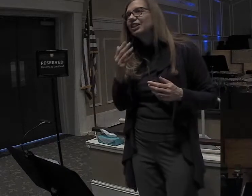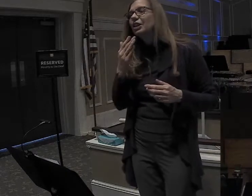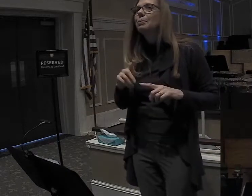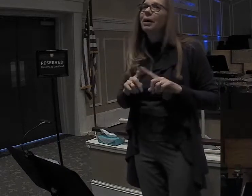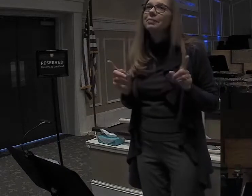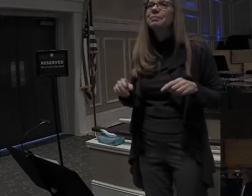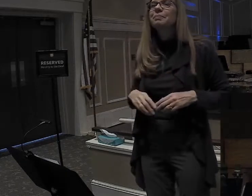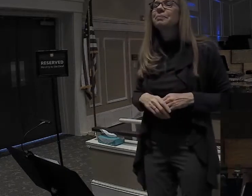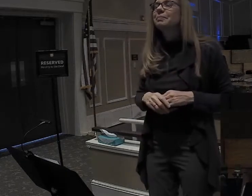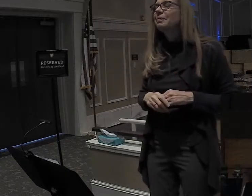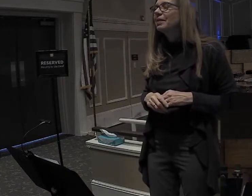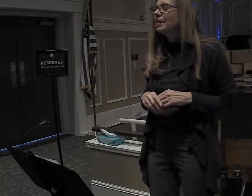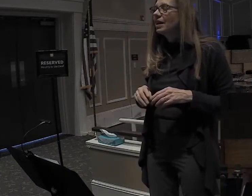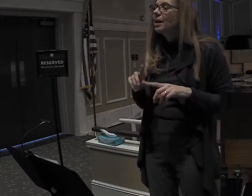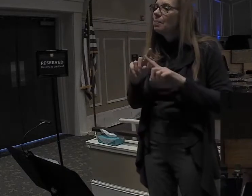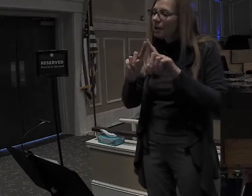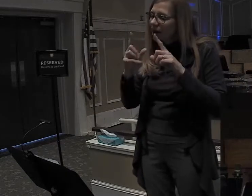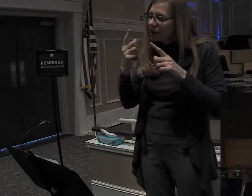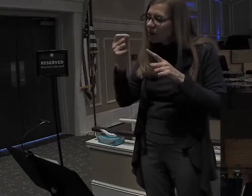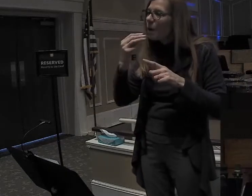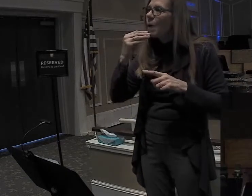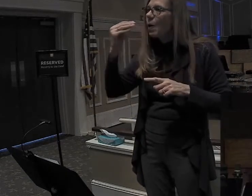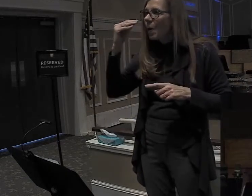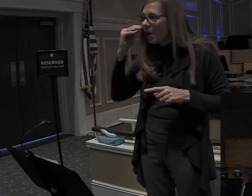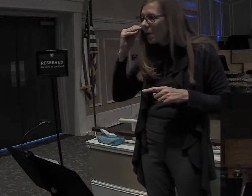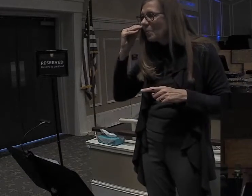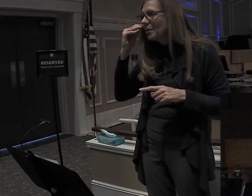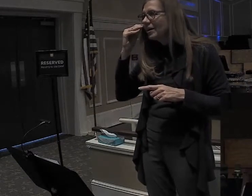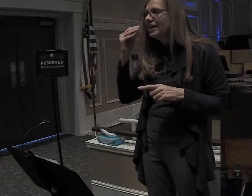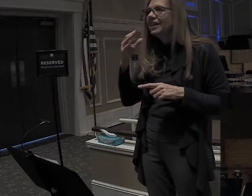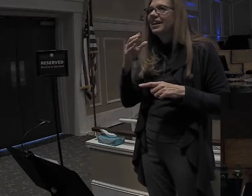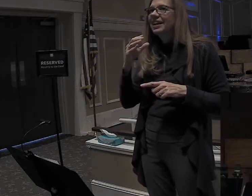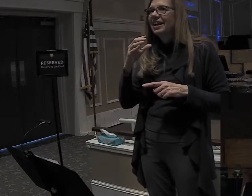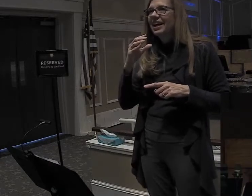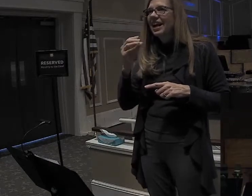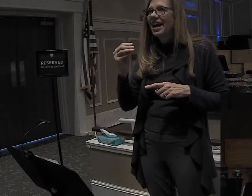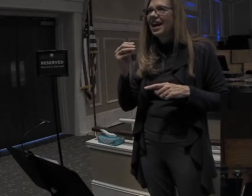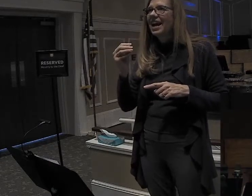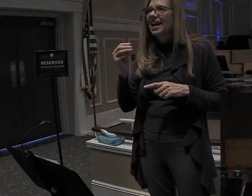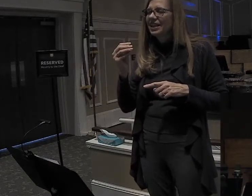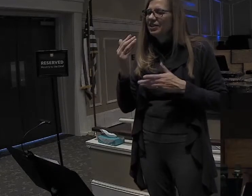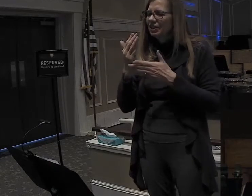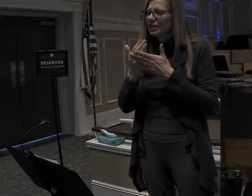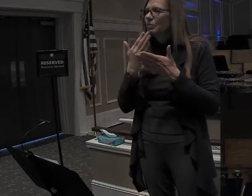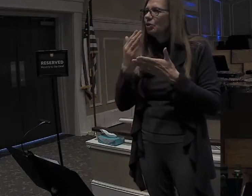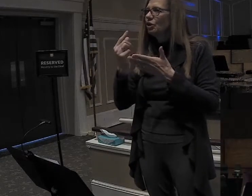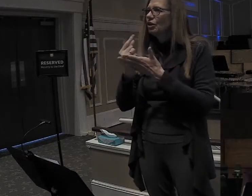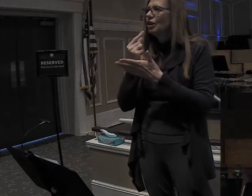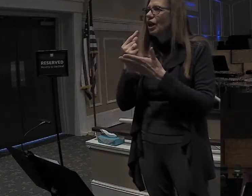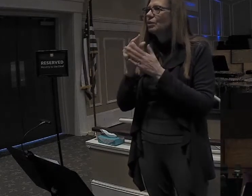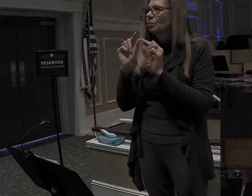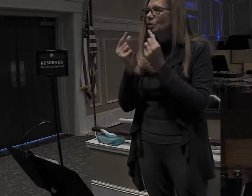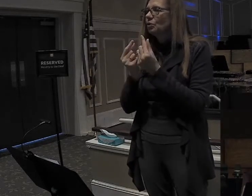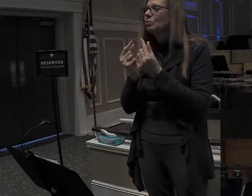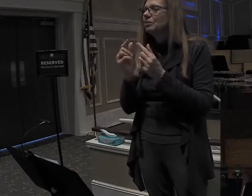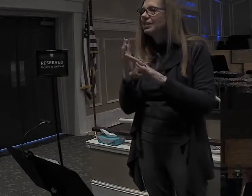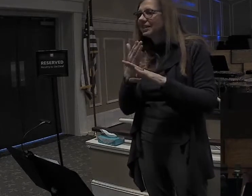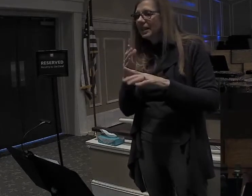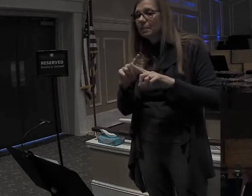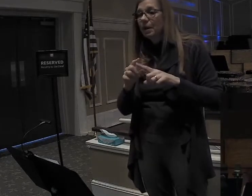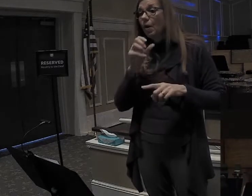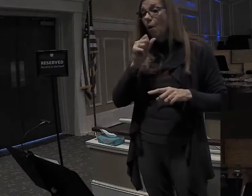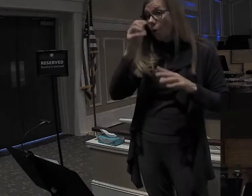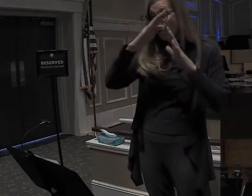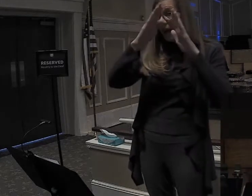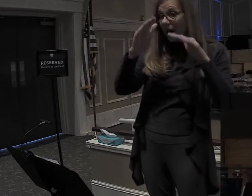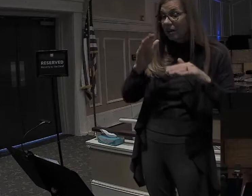But go home today, and there's some good gospel groups that sing it. But it says, "This old house